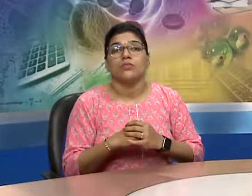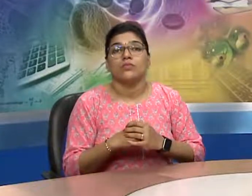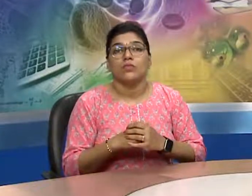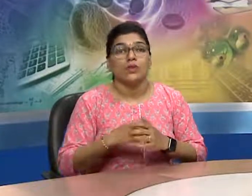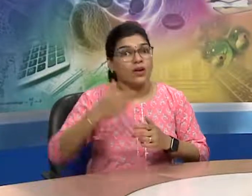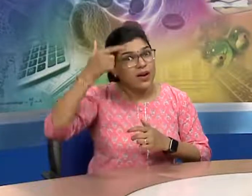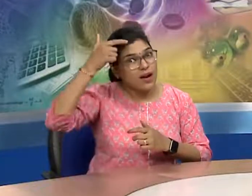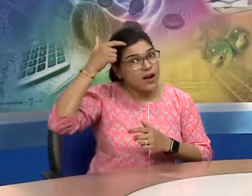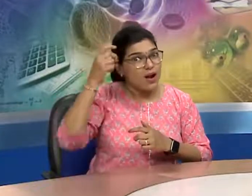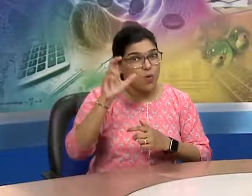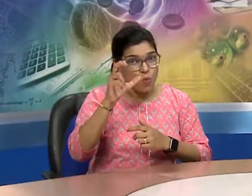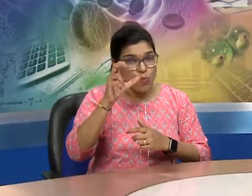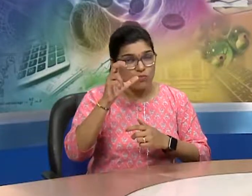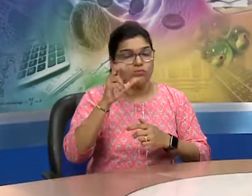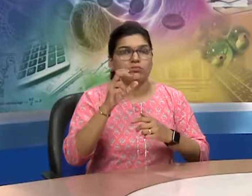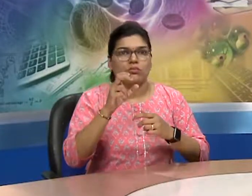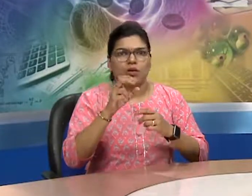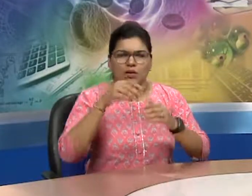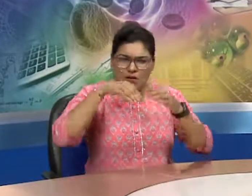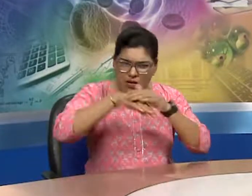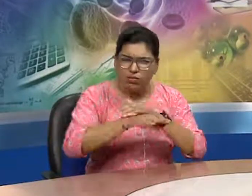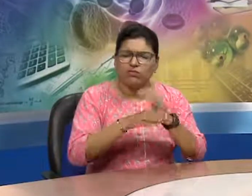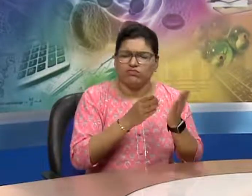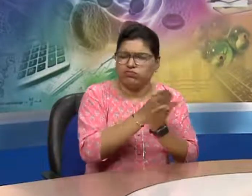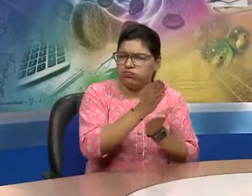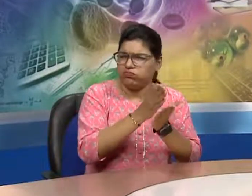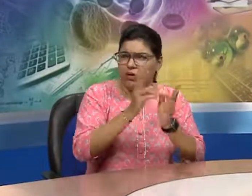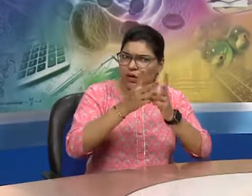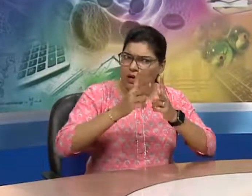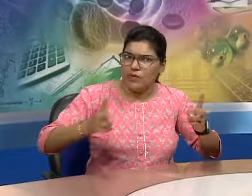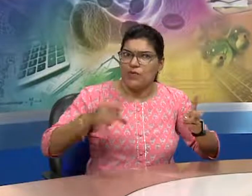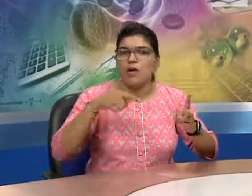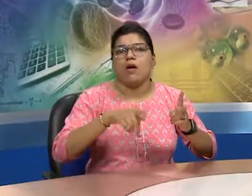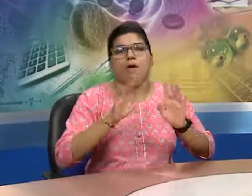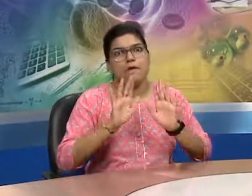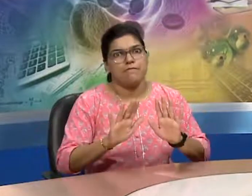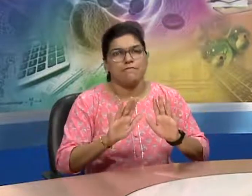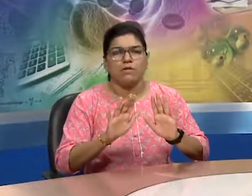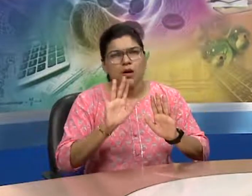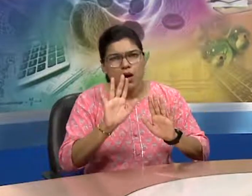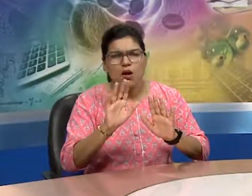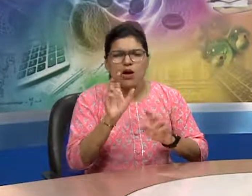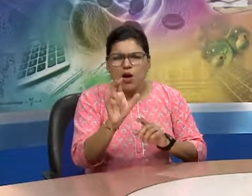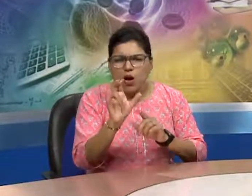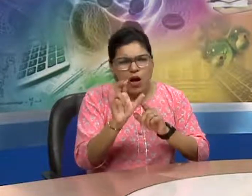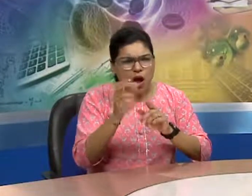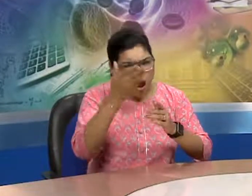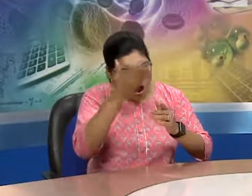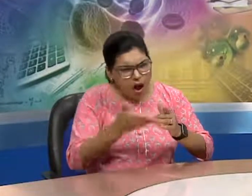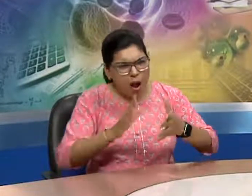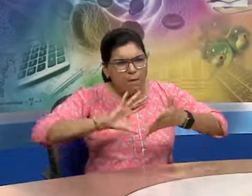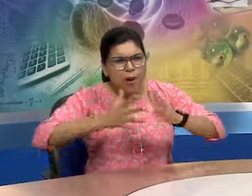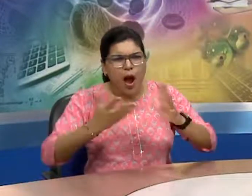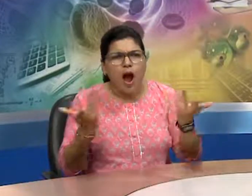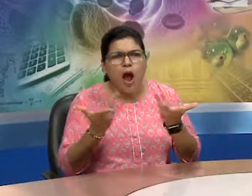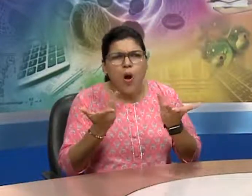are very different kinds of minerals which are available on